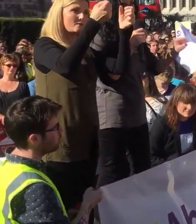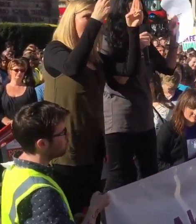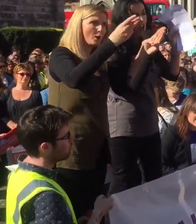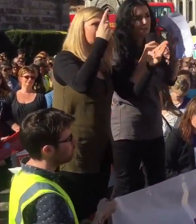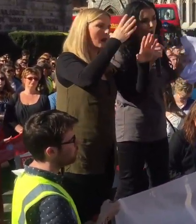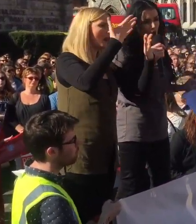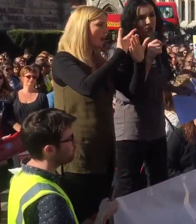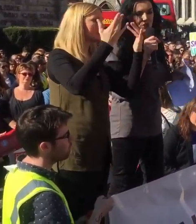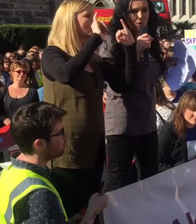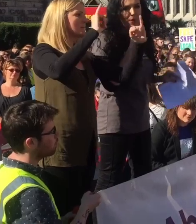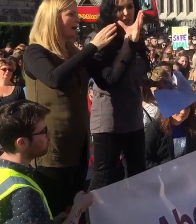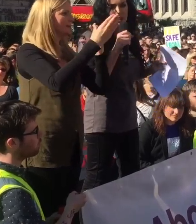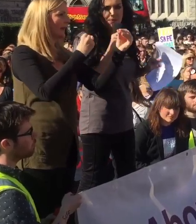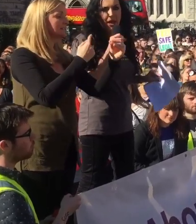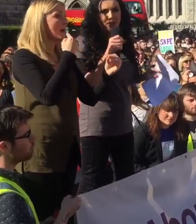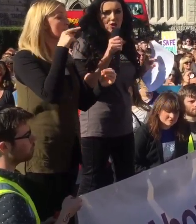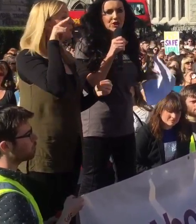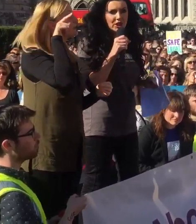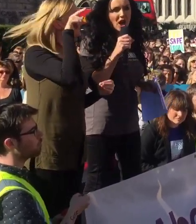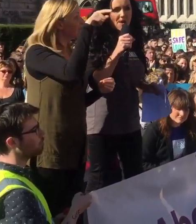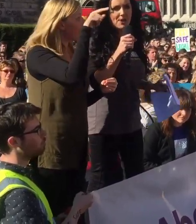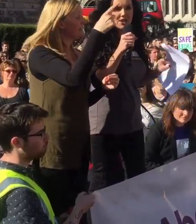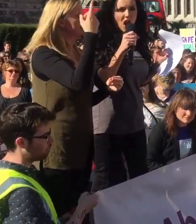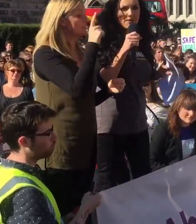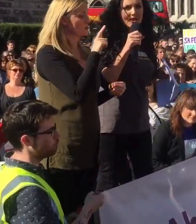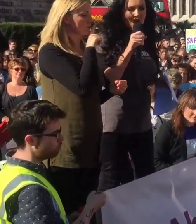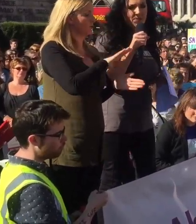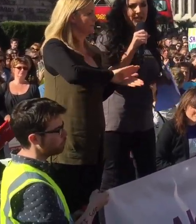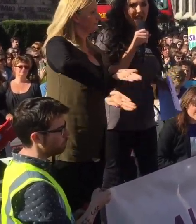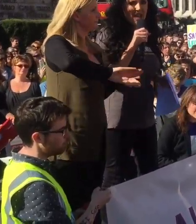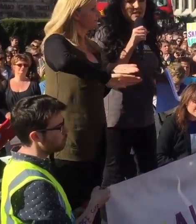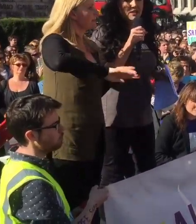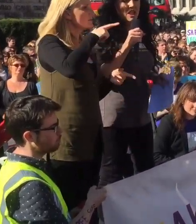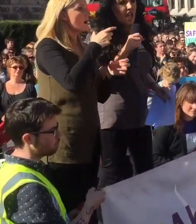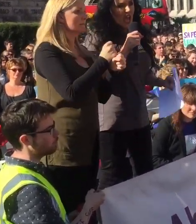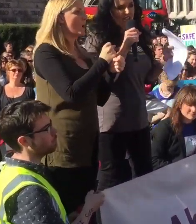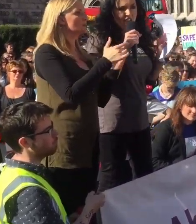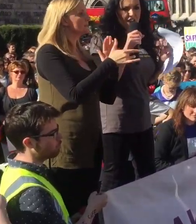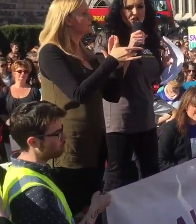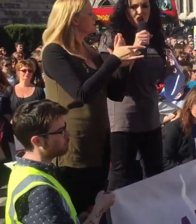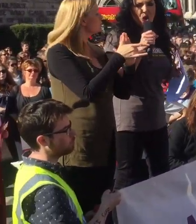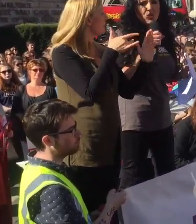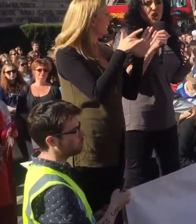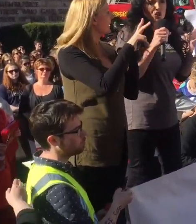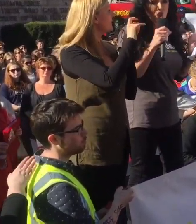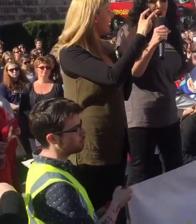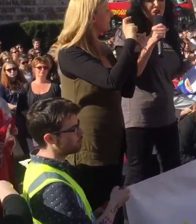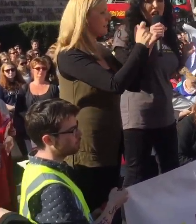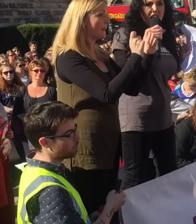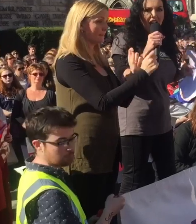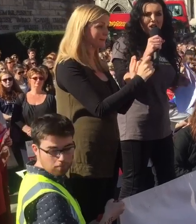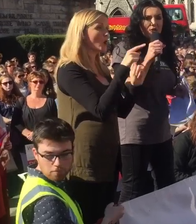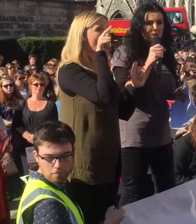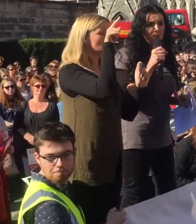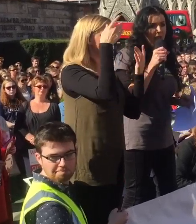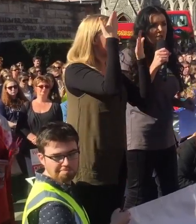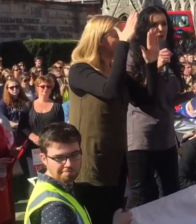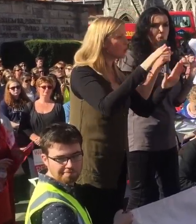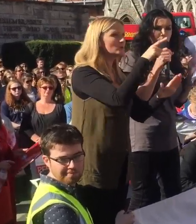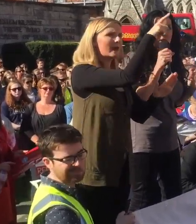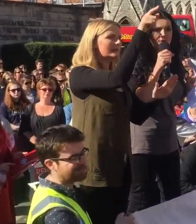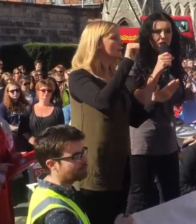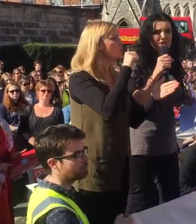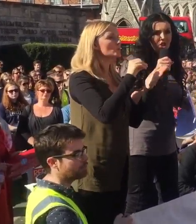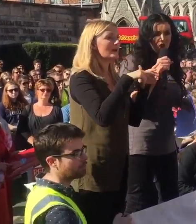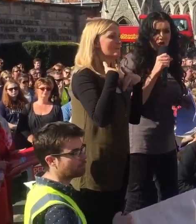but they have pushed the repeal debate under the carpet time and time again. And that has shown such a lack of respect